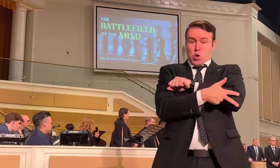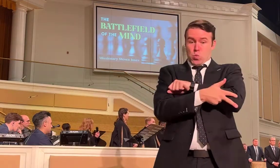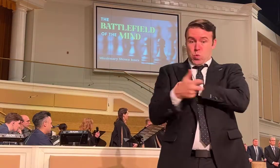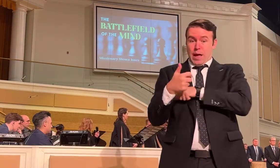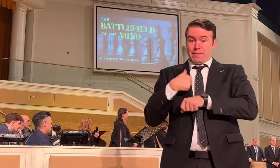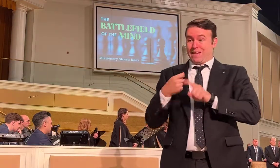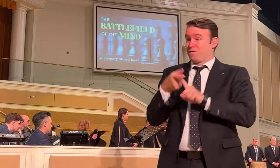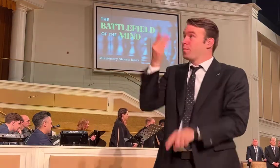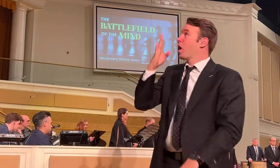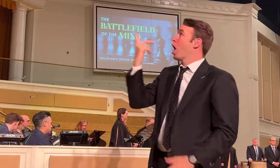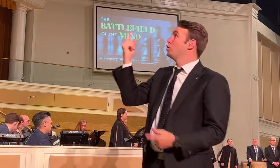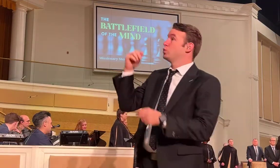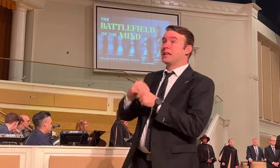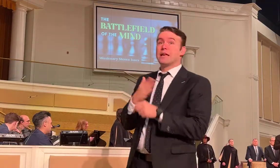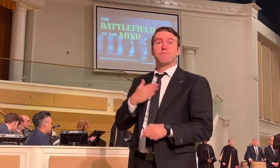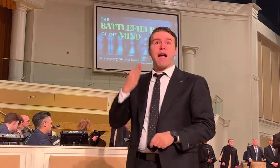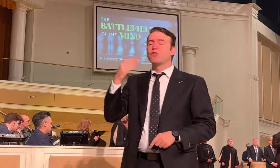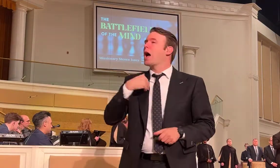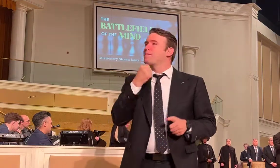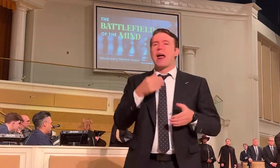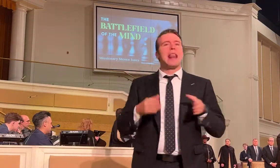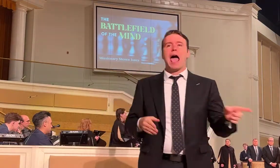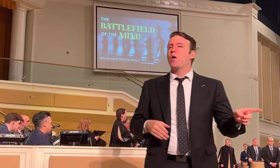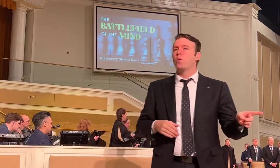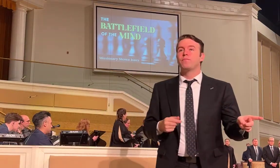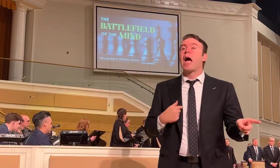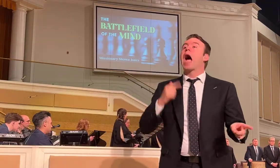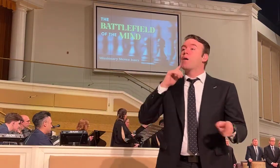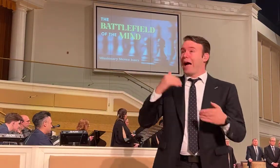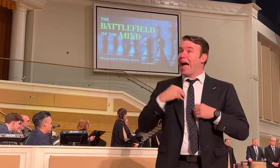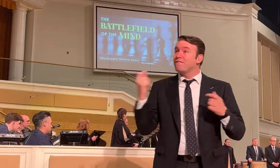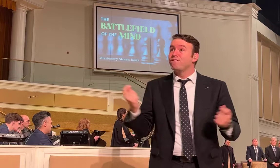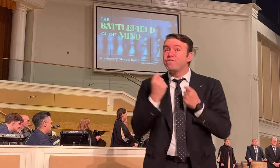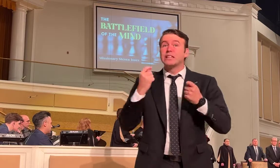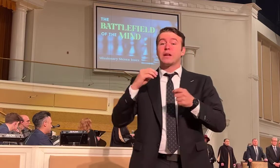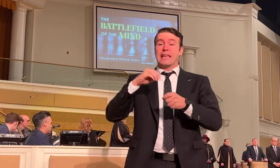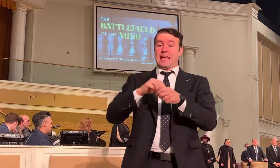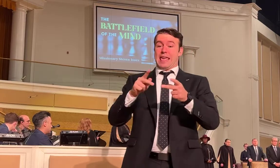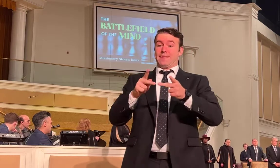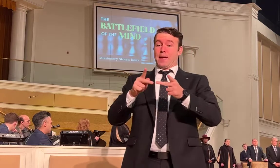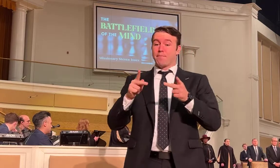me of what God wants to do in my future. I am going to have victory in the